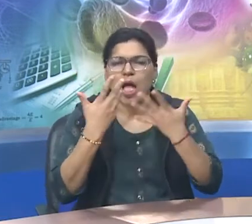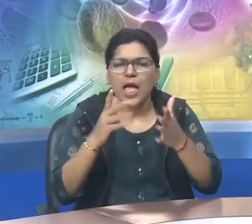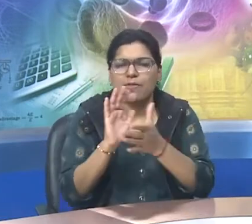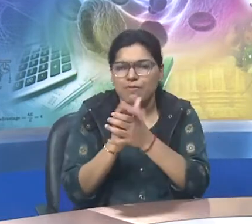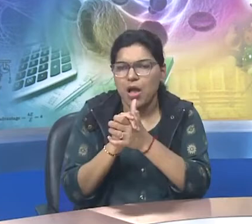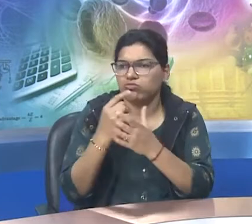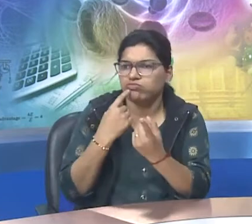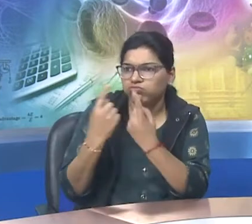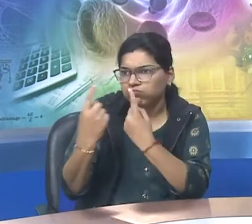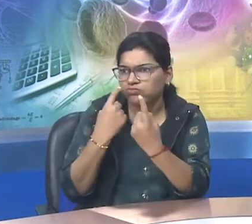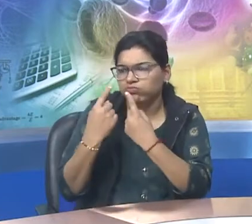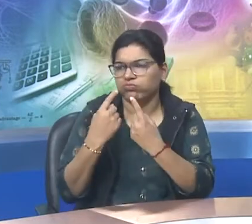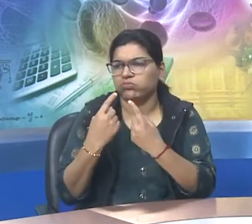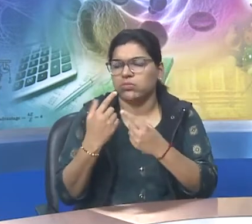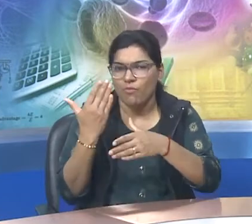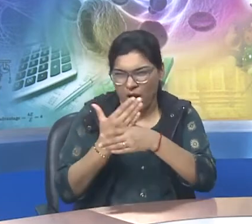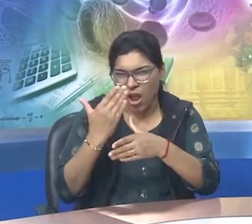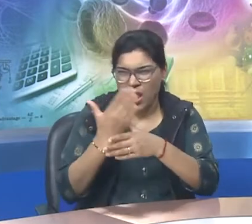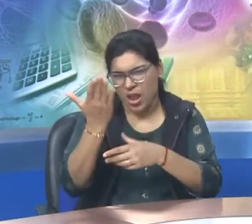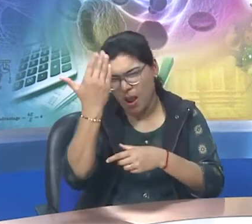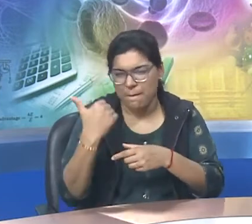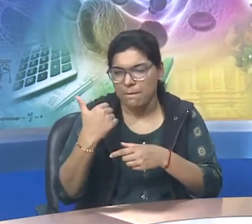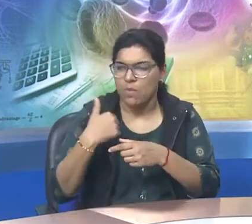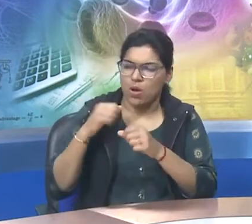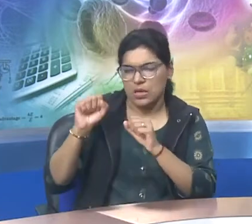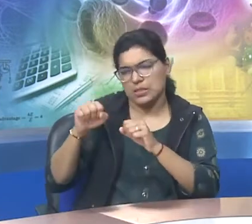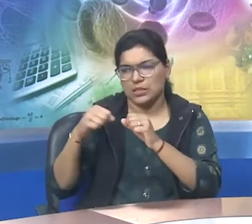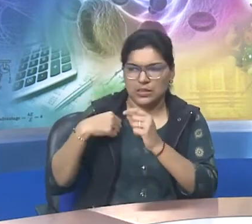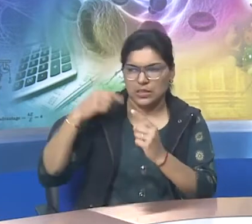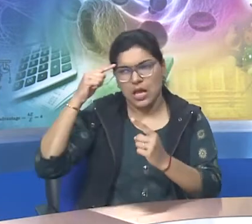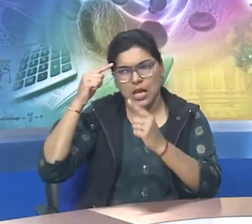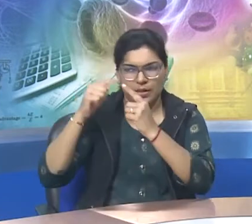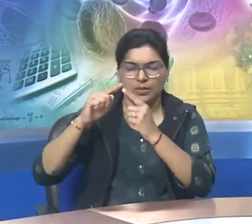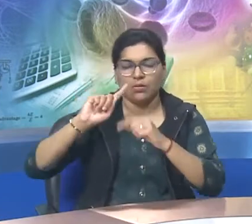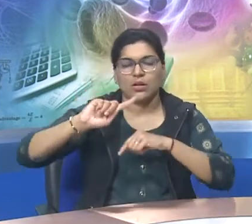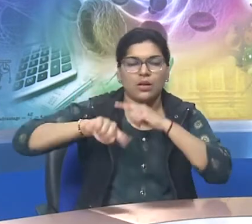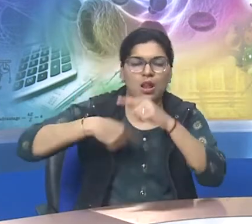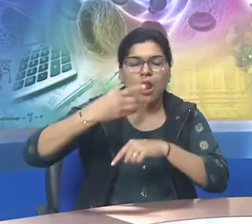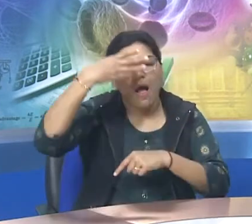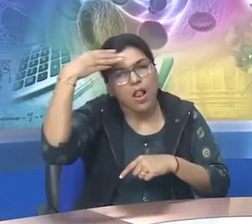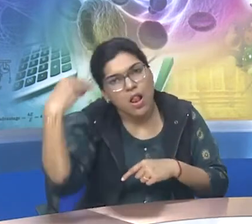symbolizes like when you remember something from your past.